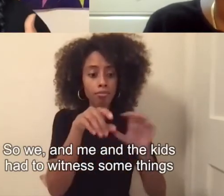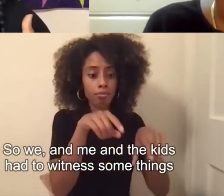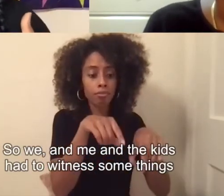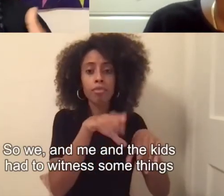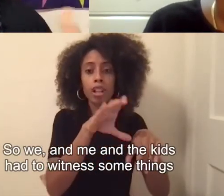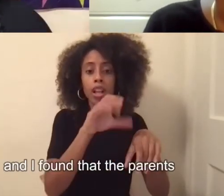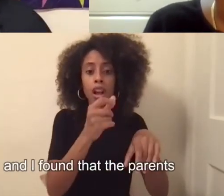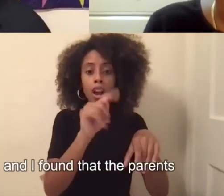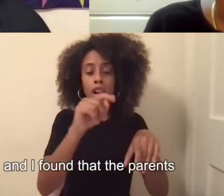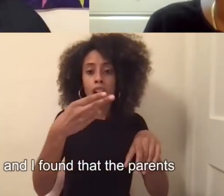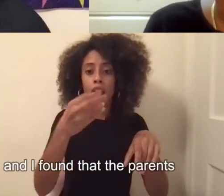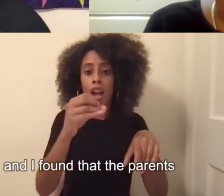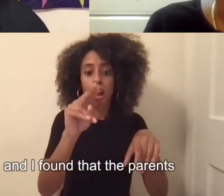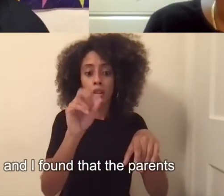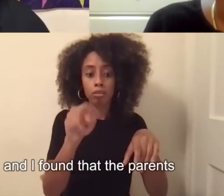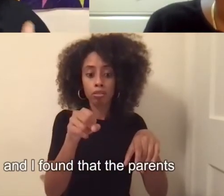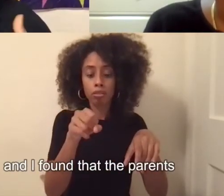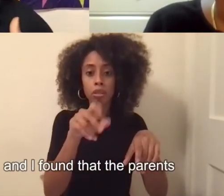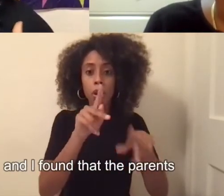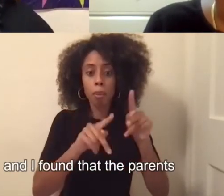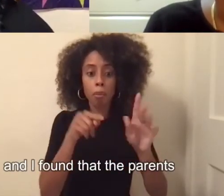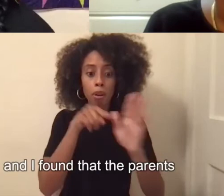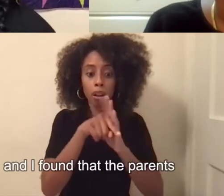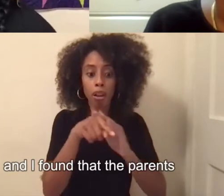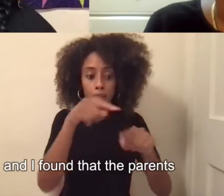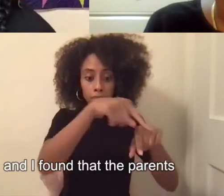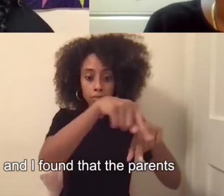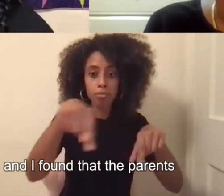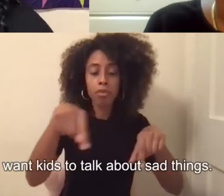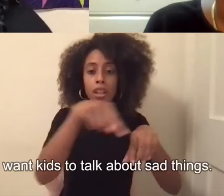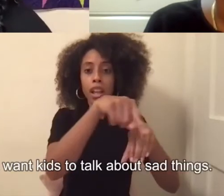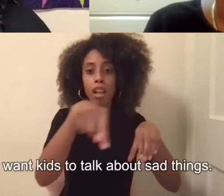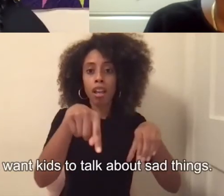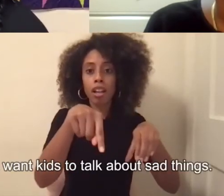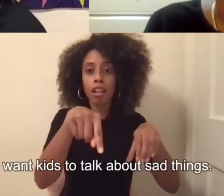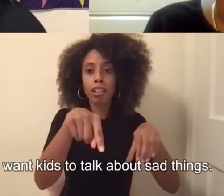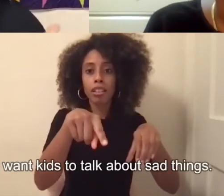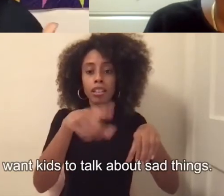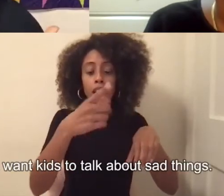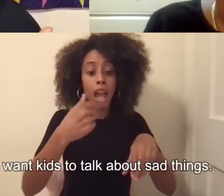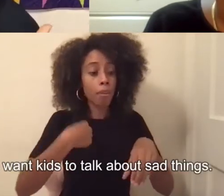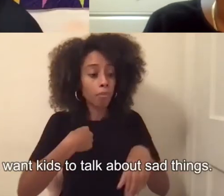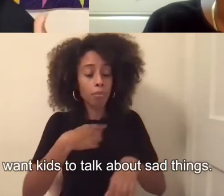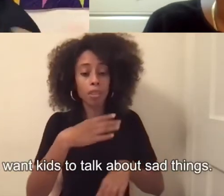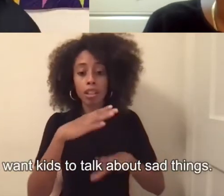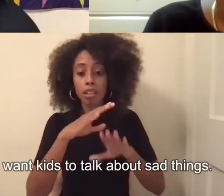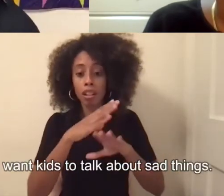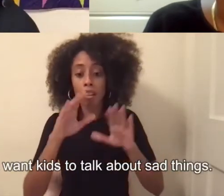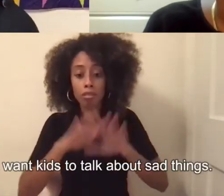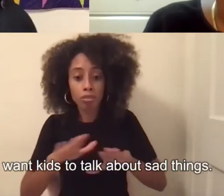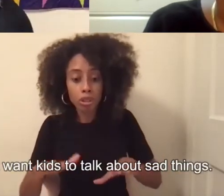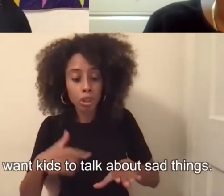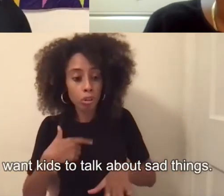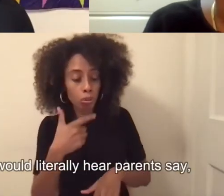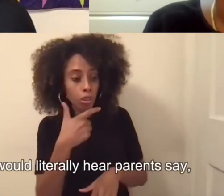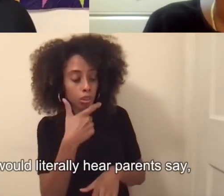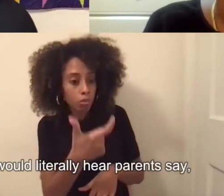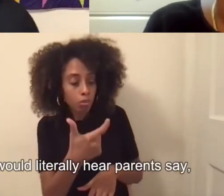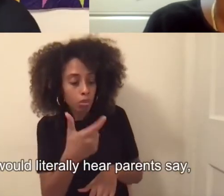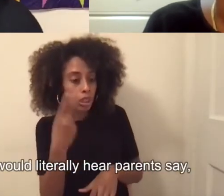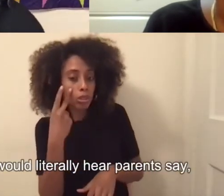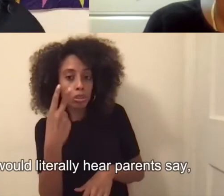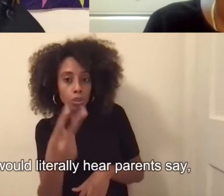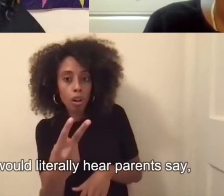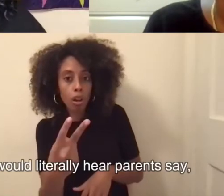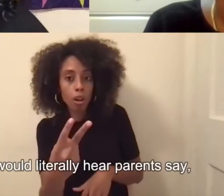some things, and I found that the parents didn't want kids to talk about sad things.